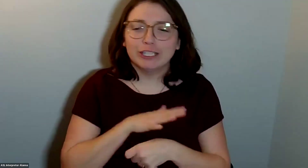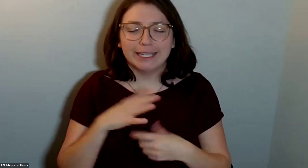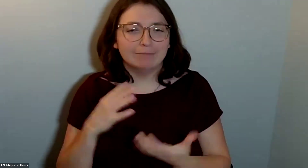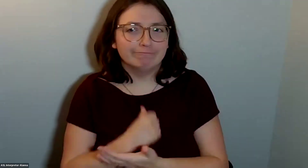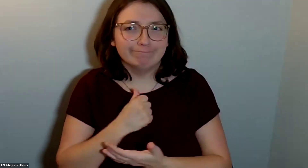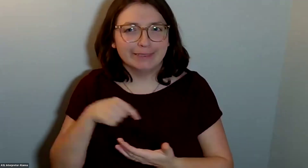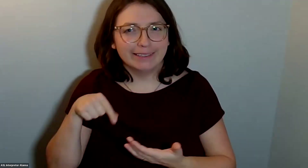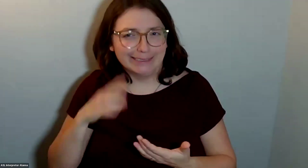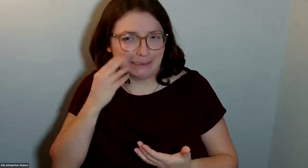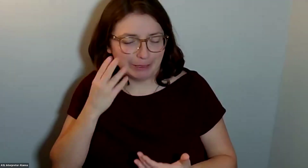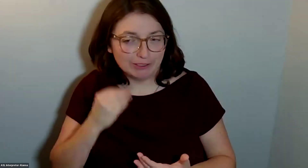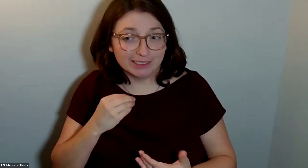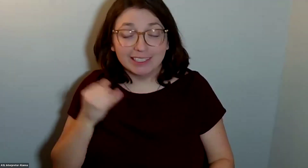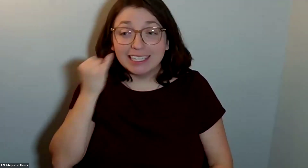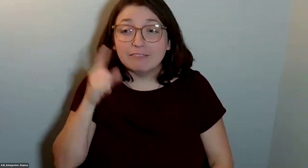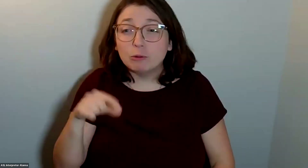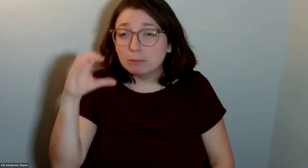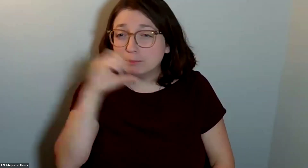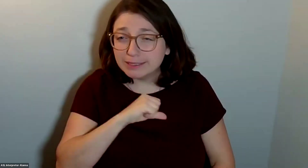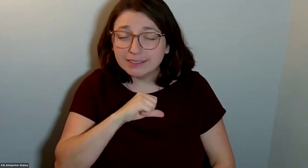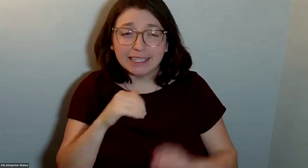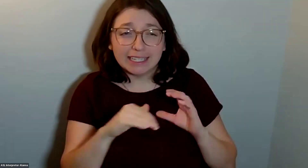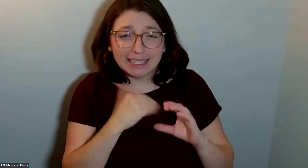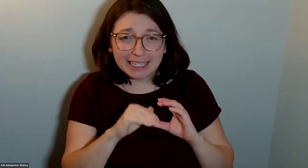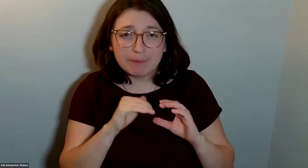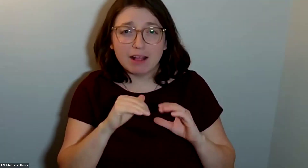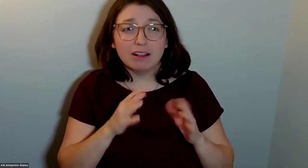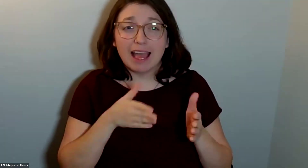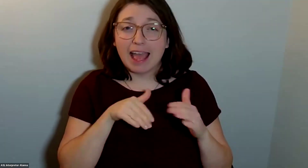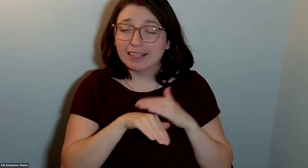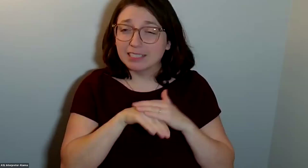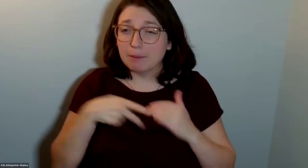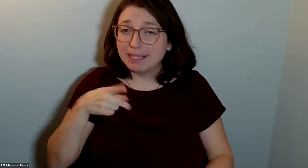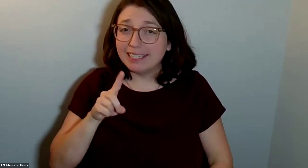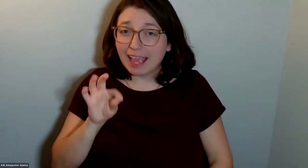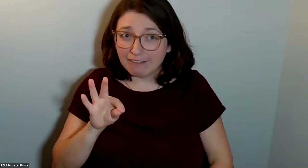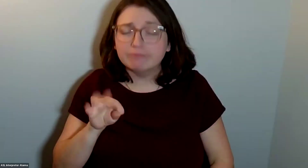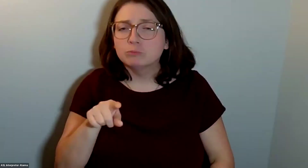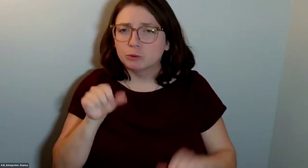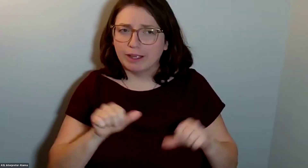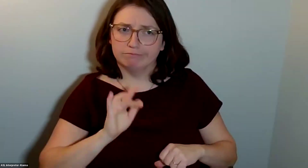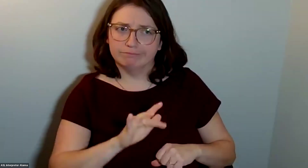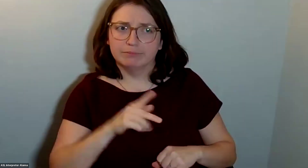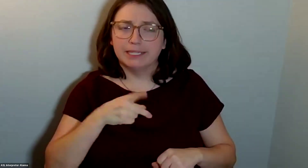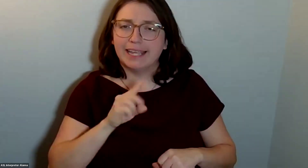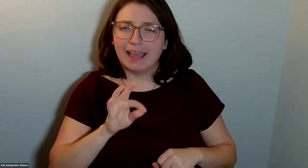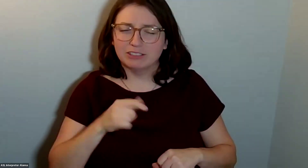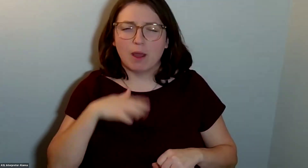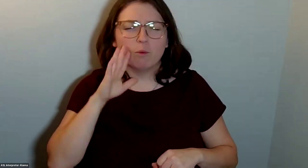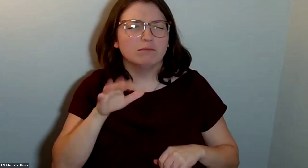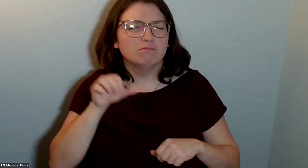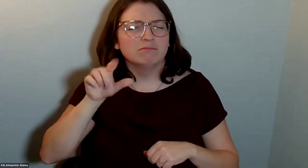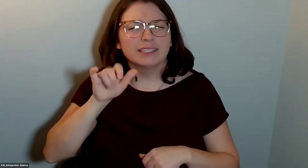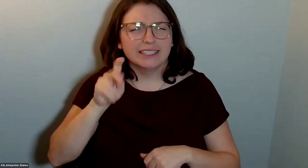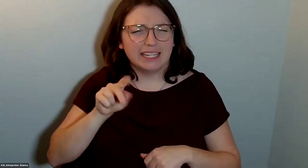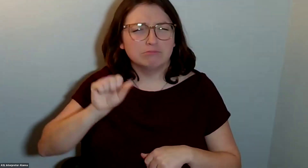reminder email for accessing a PDF of Dr. Horowitz's slides, if you'd like to follow along with his presentation, I'll drop that link into